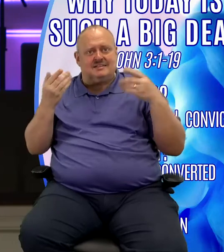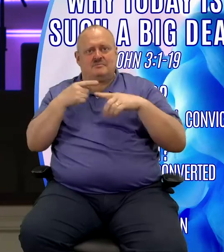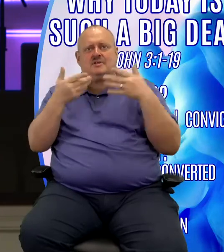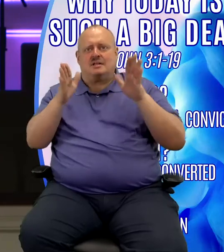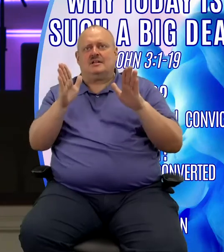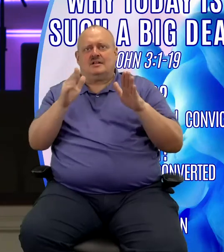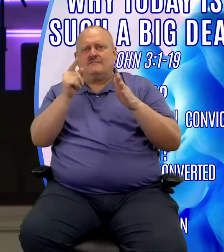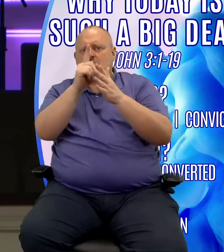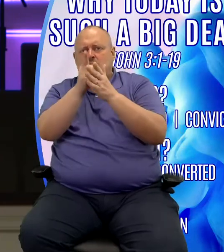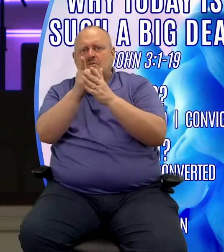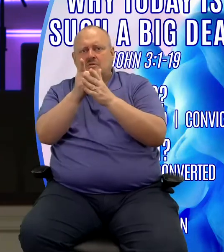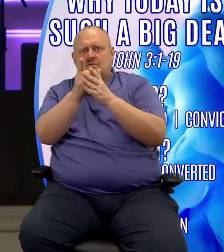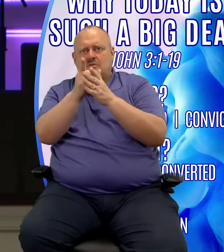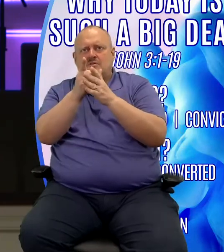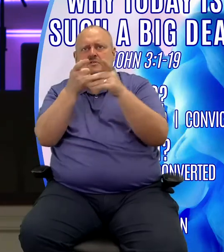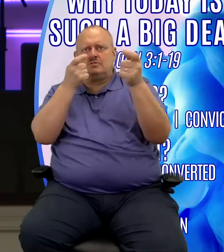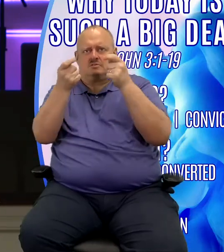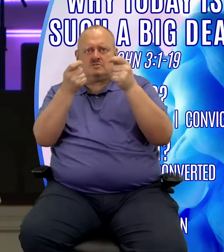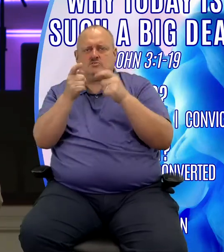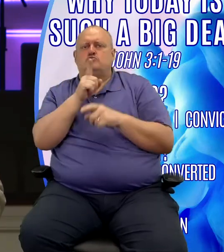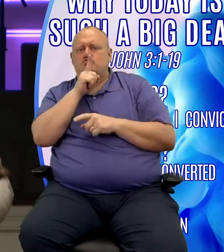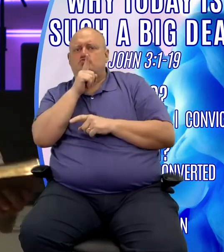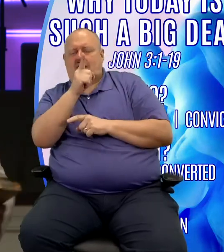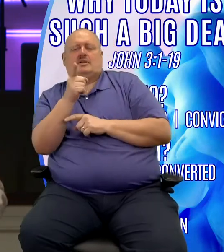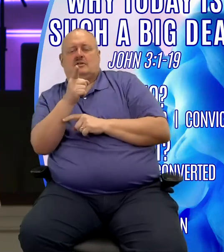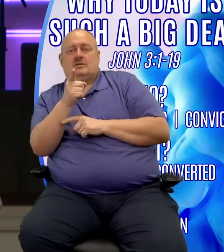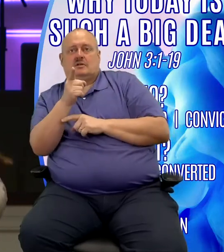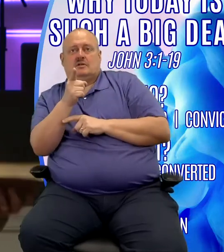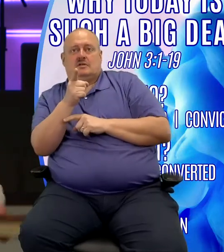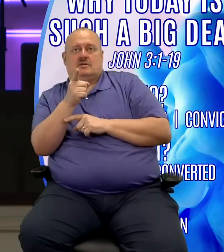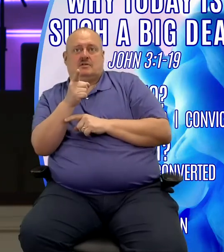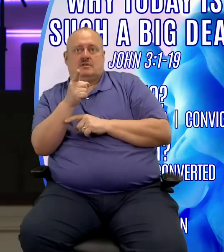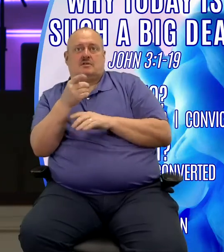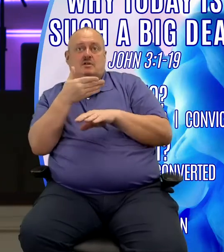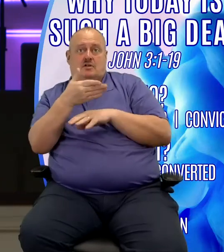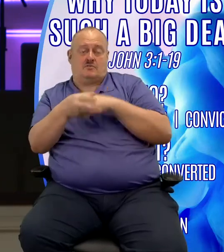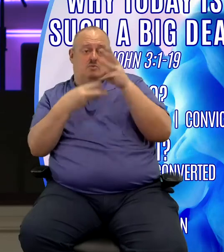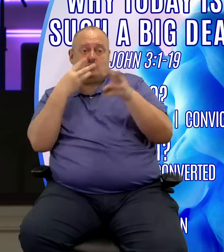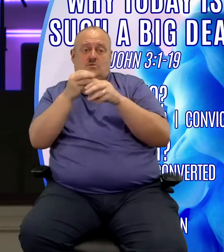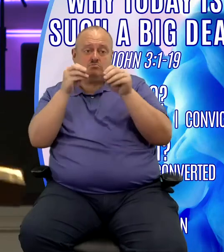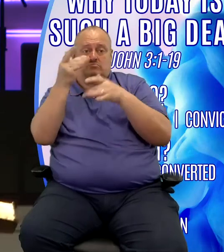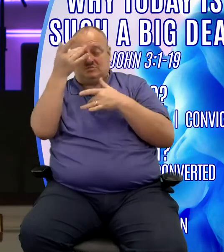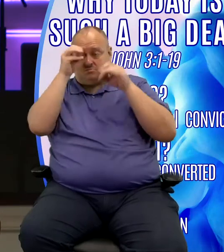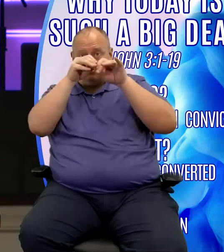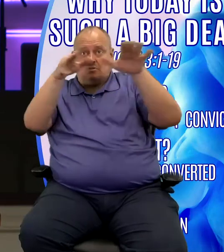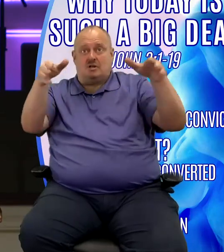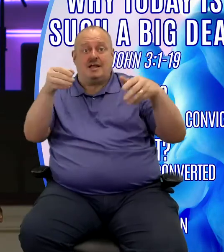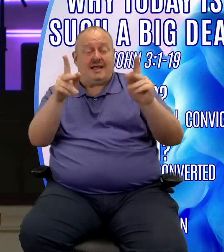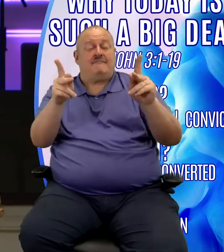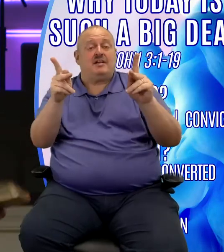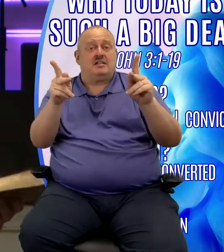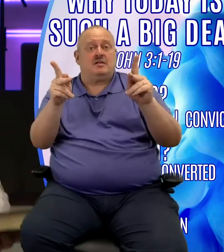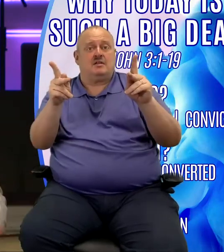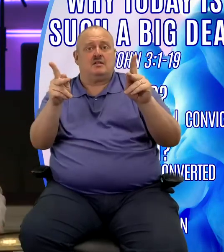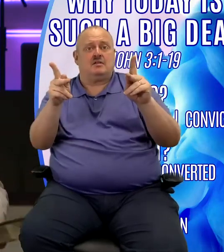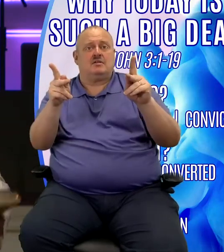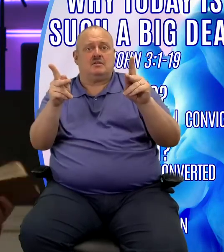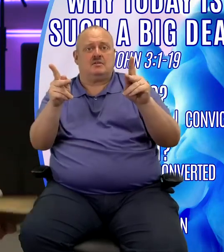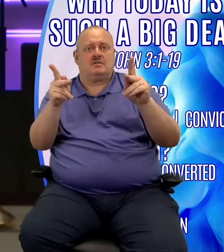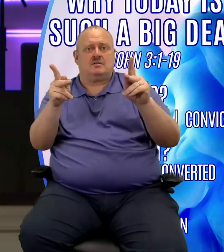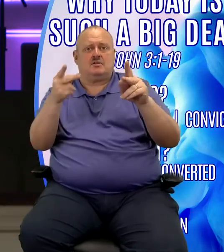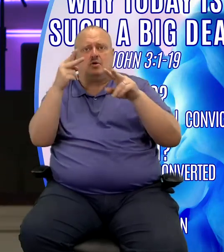few moments, I want to deal with a little bit of reality. You know, over the course of this global pandemic, I've had the opportunity to probably